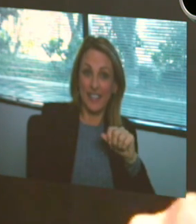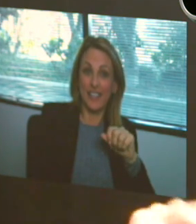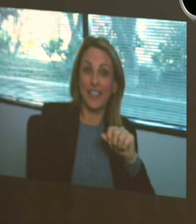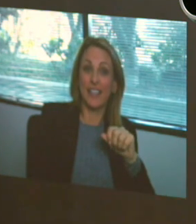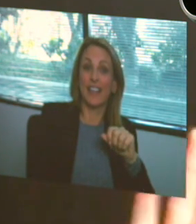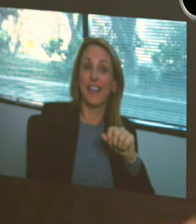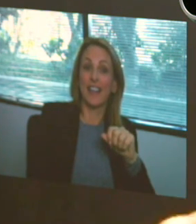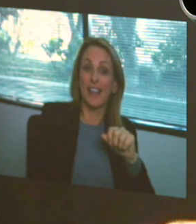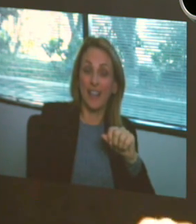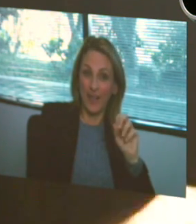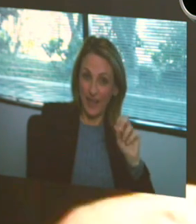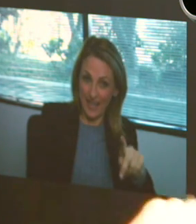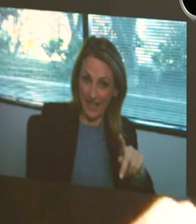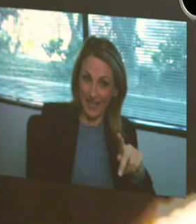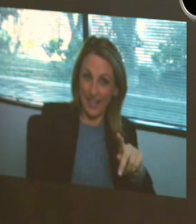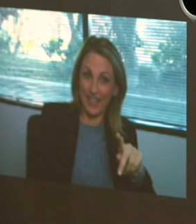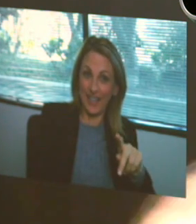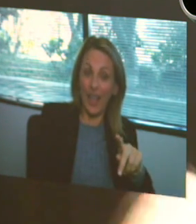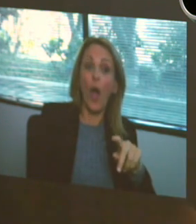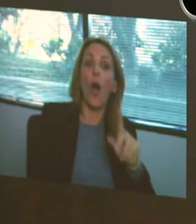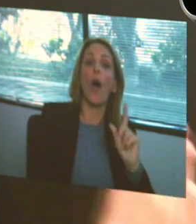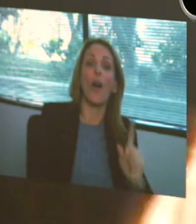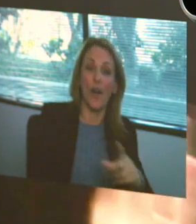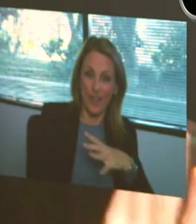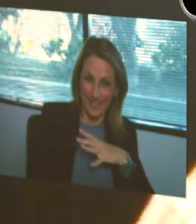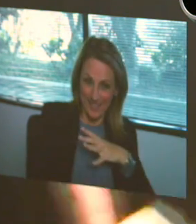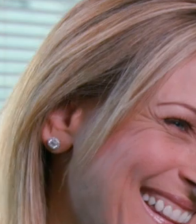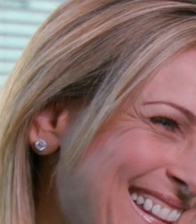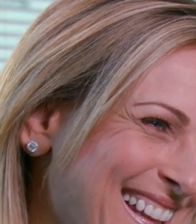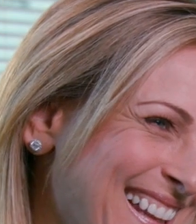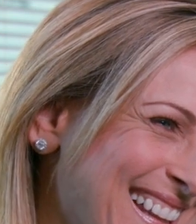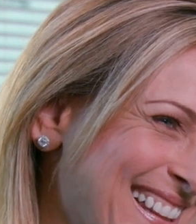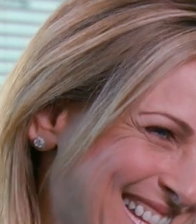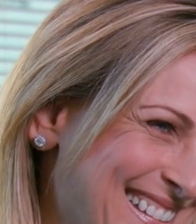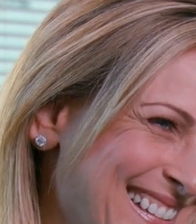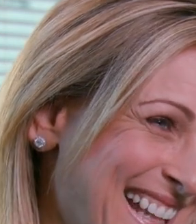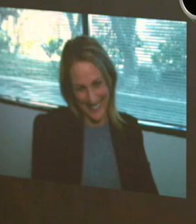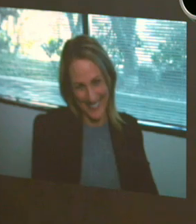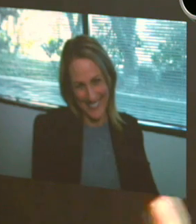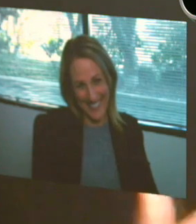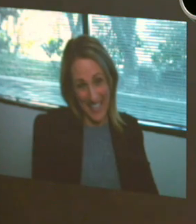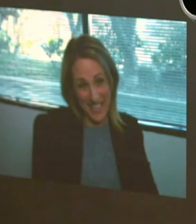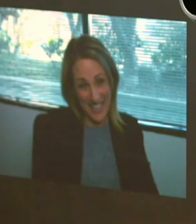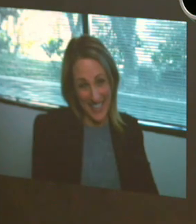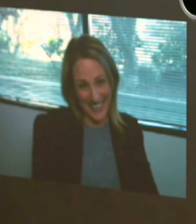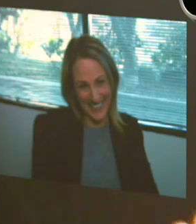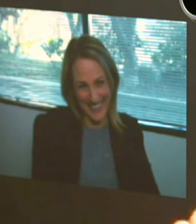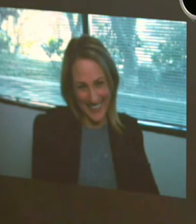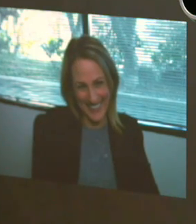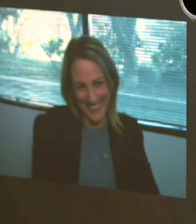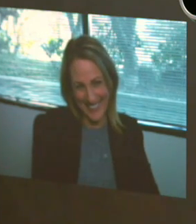5 p.m. Pacific Standard Time, Monday through Friday. Marlee nods with a smile as the tech signs, Thank you for contacting the Microsoft